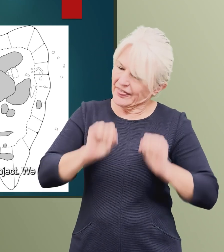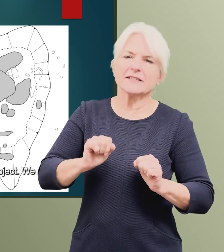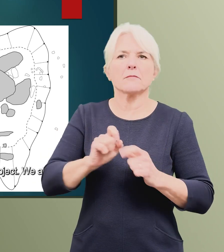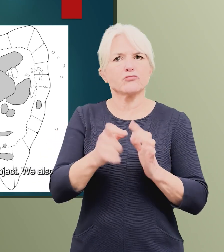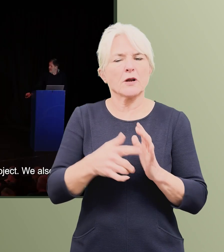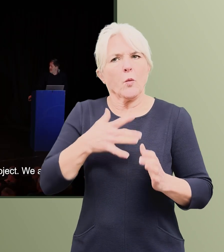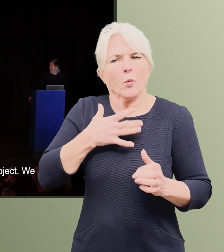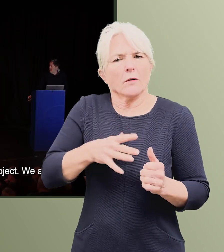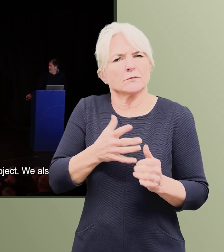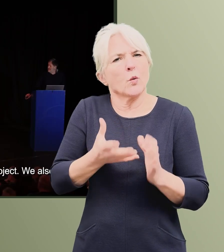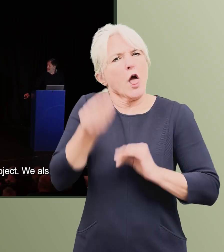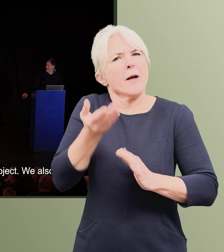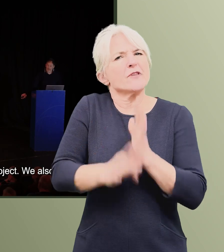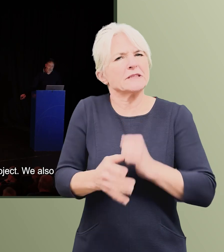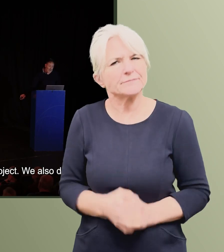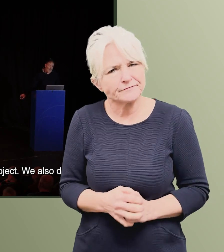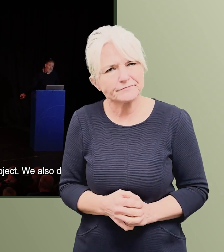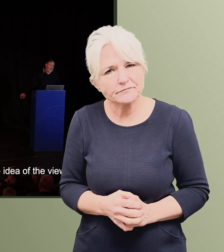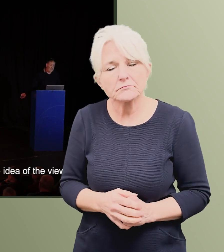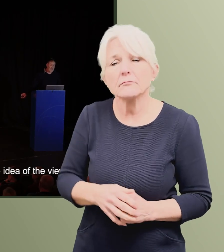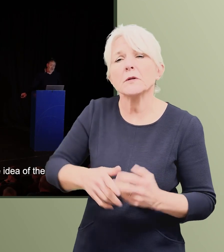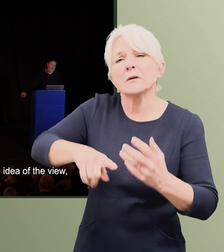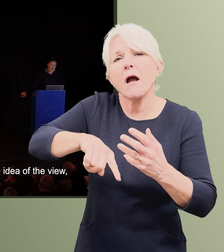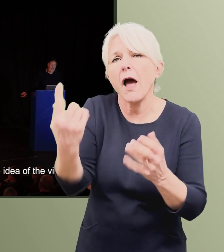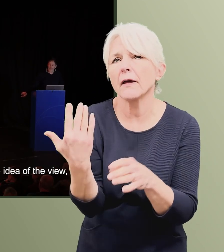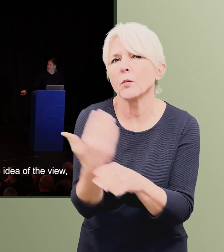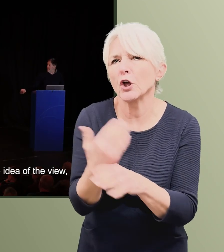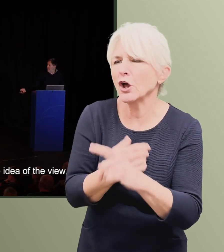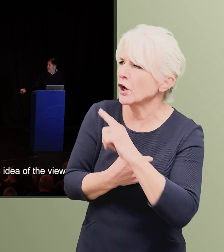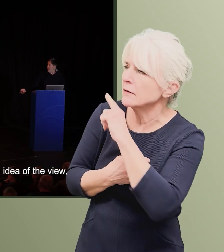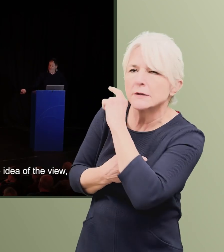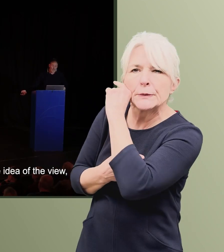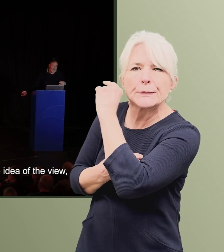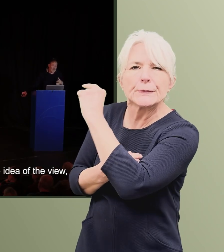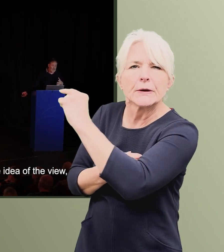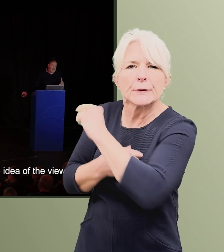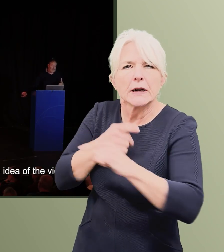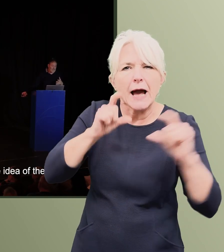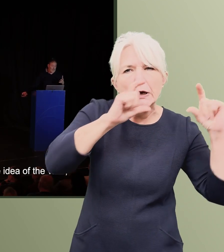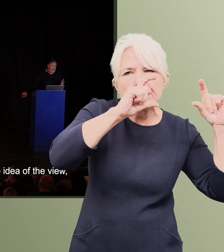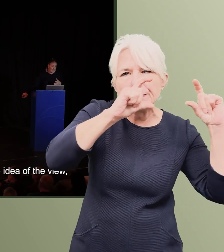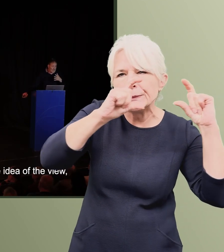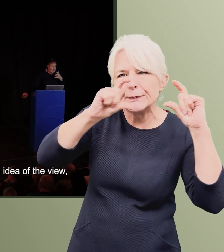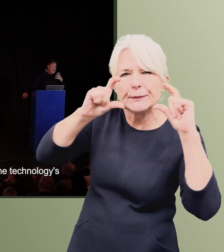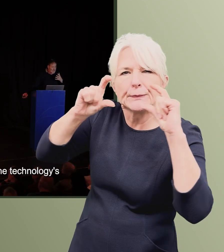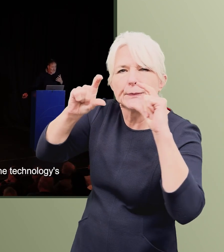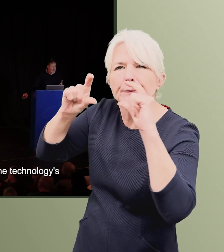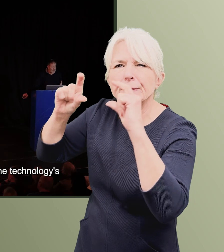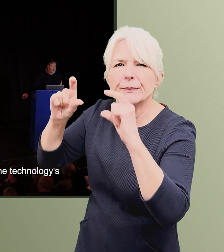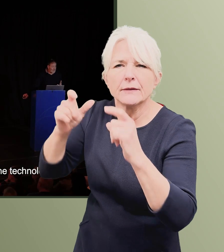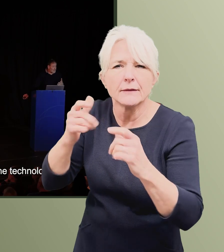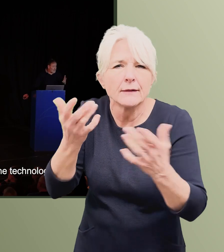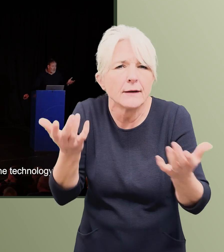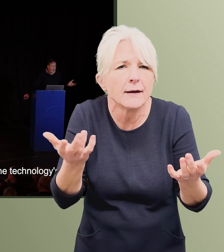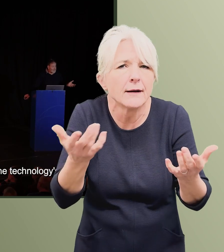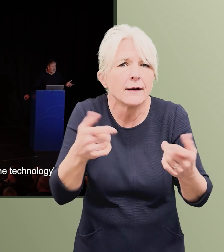of the project. Also did some other work on it, did some photogrammetry from the side, get some idea of the view. Again, this is very, very